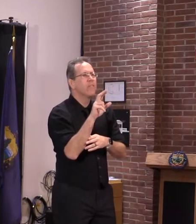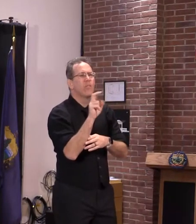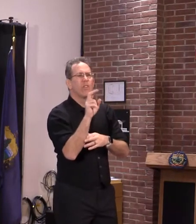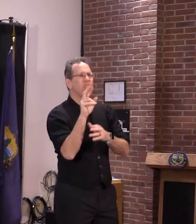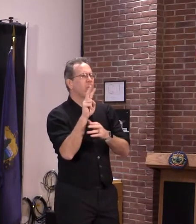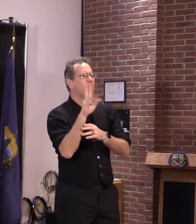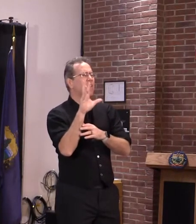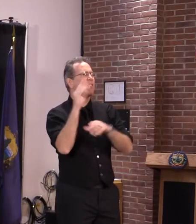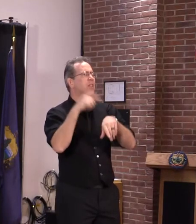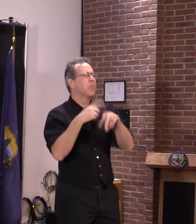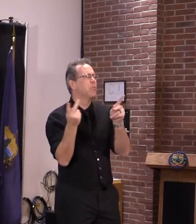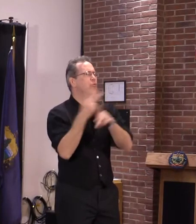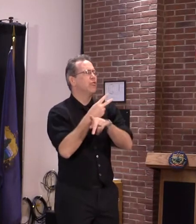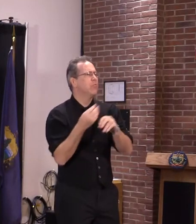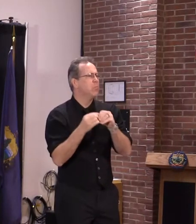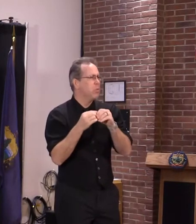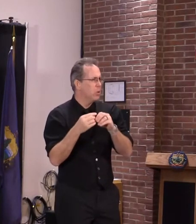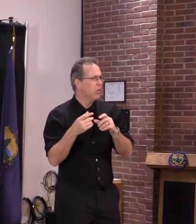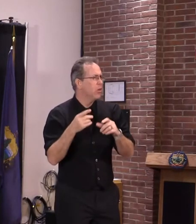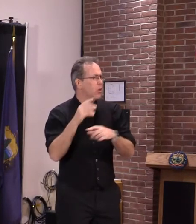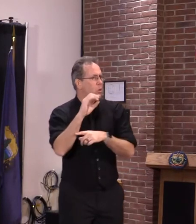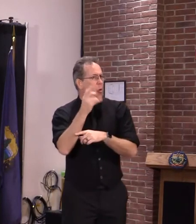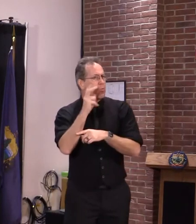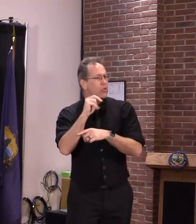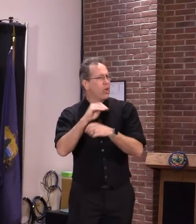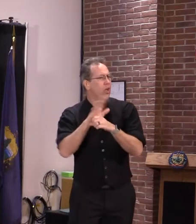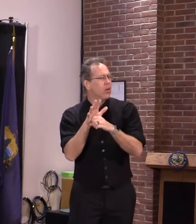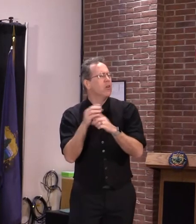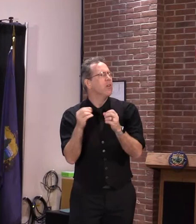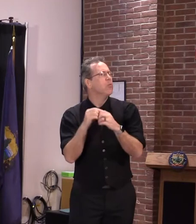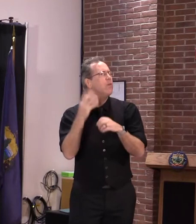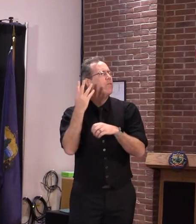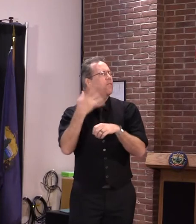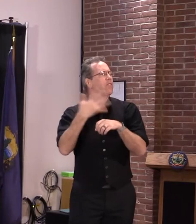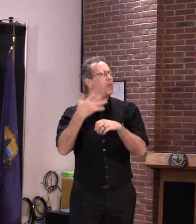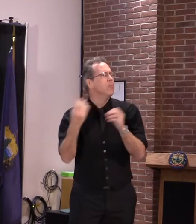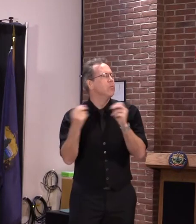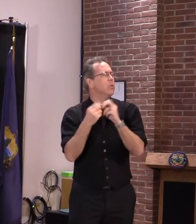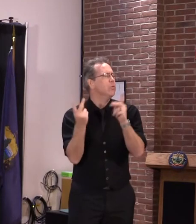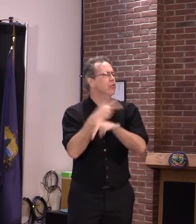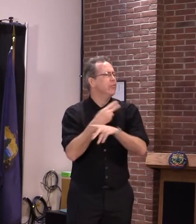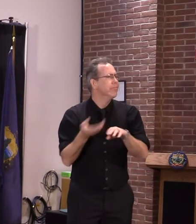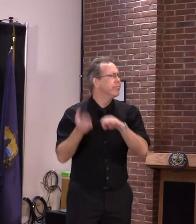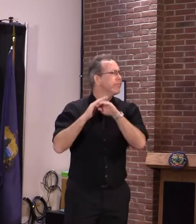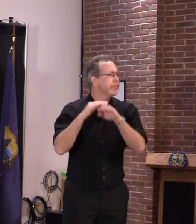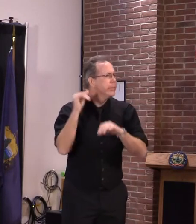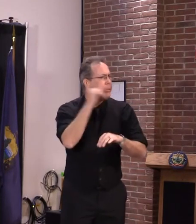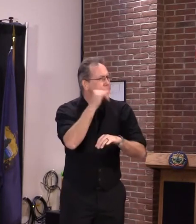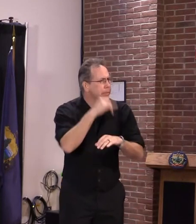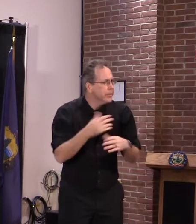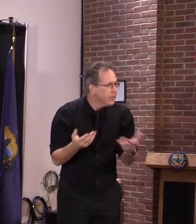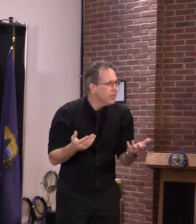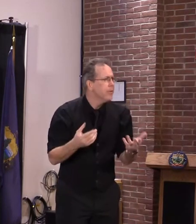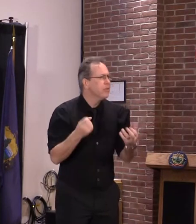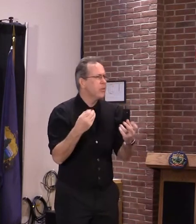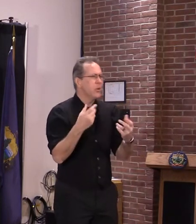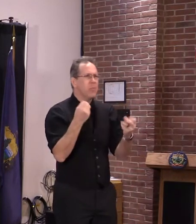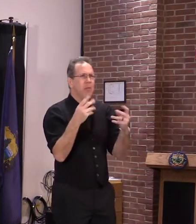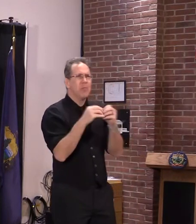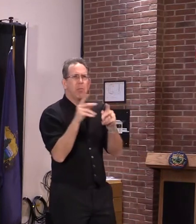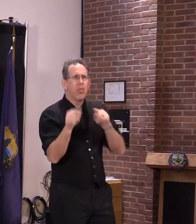estimates are maybe it's, you know, four or five times the number of cases that we're seeing. So, you know, there's at this point quite a few people that have